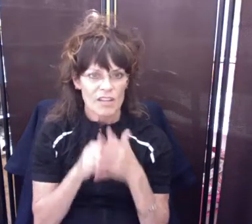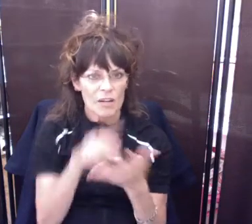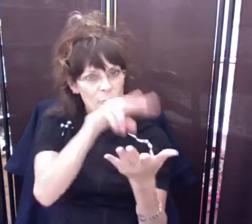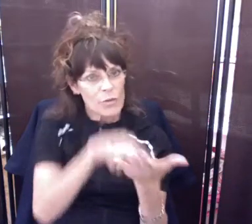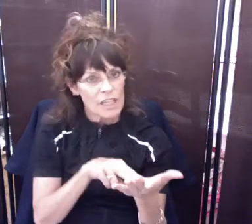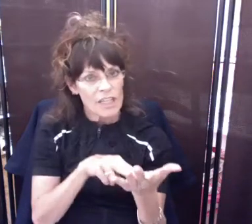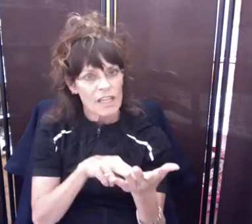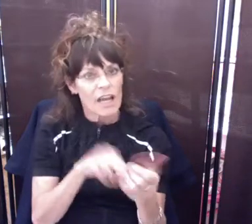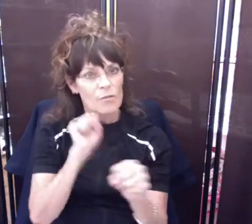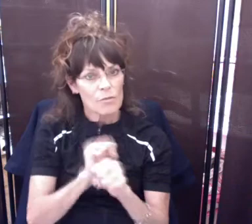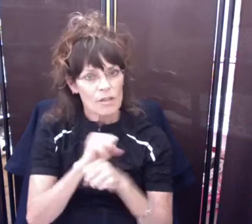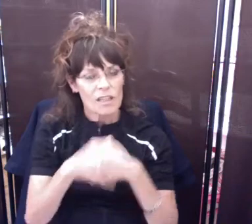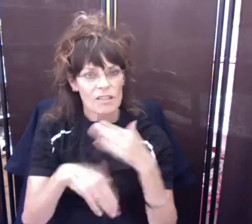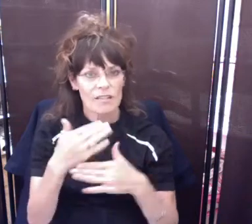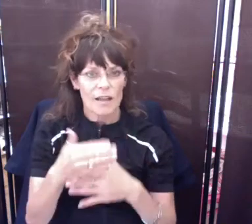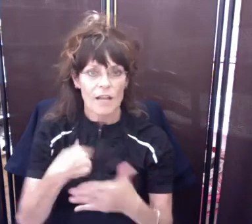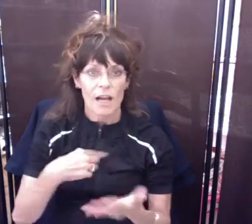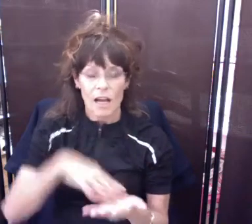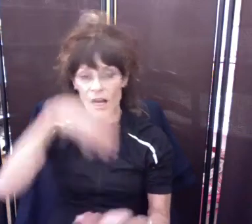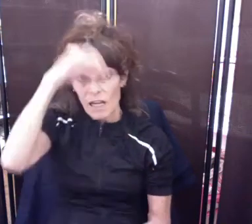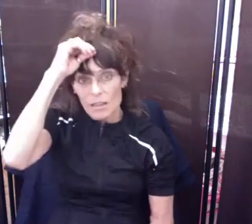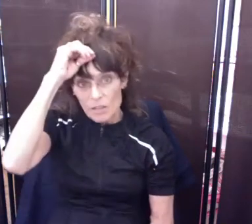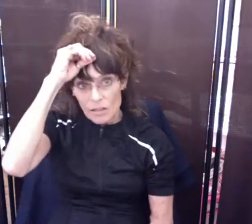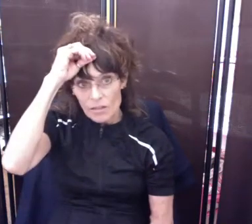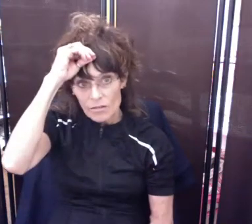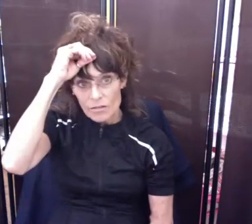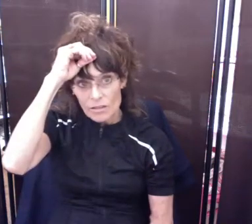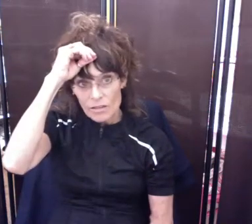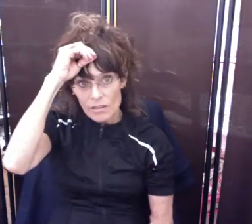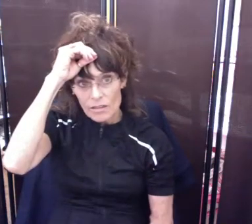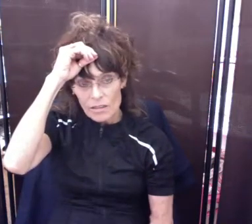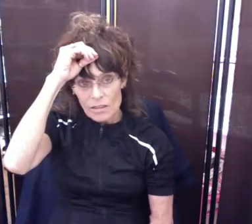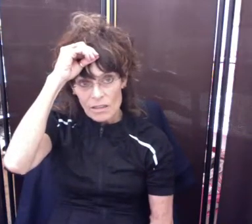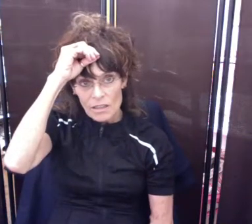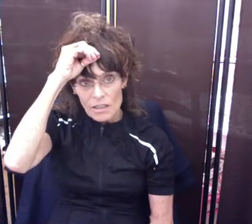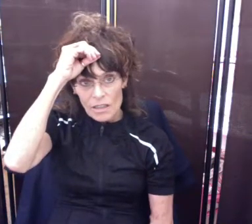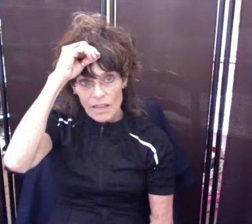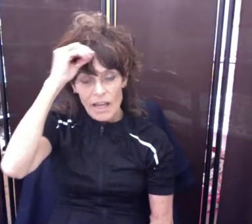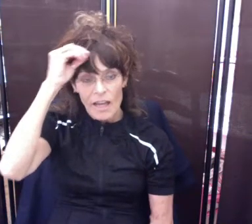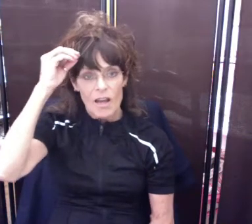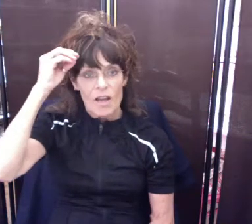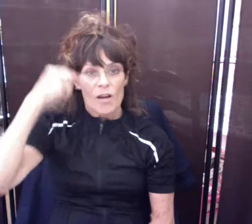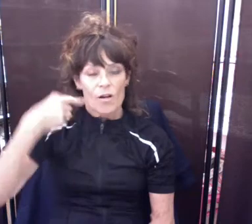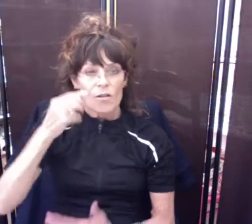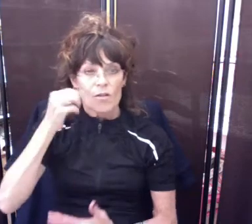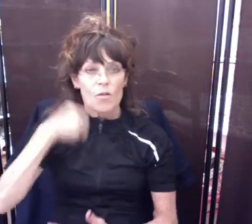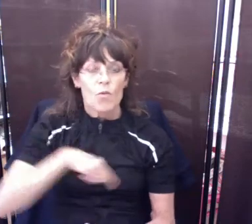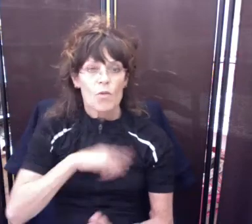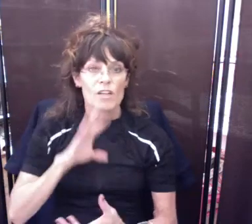experience is I believe we come in with broken spirits. We have disappointed